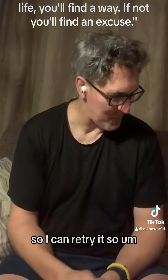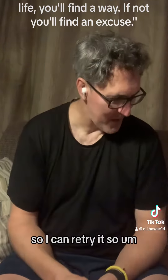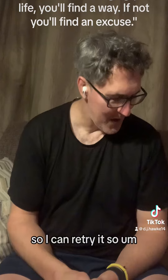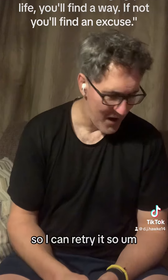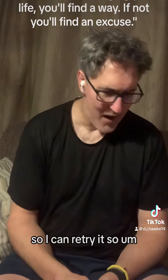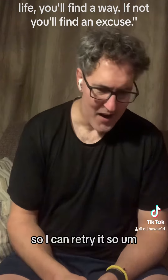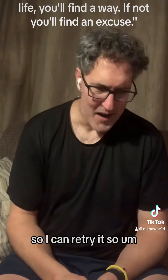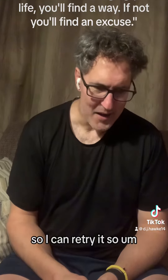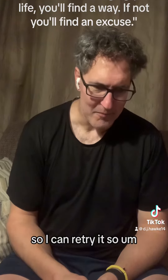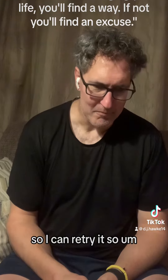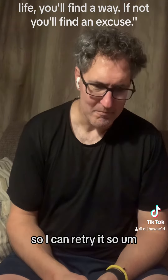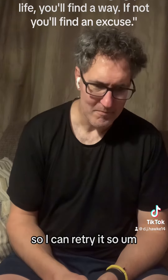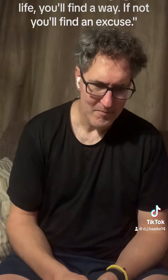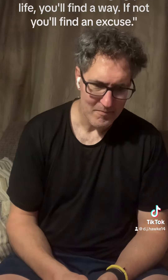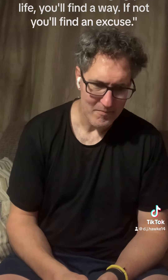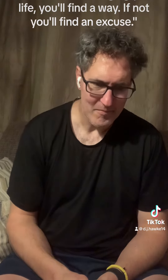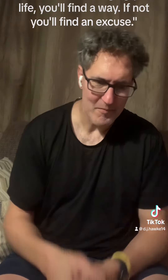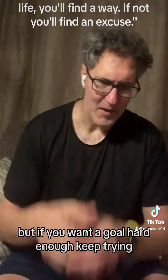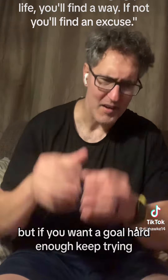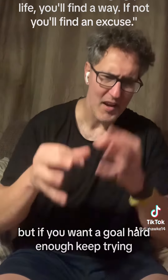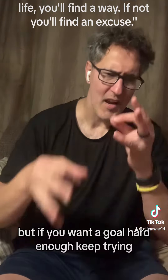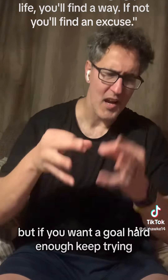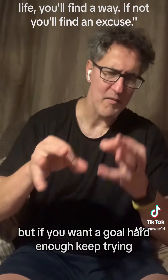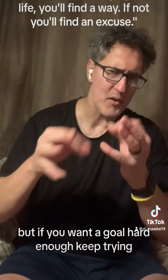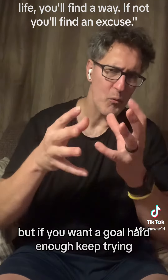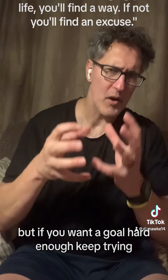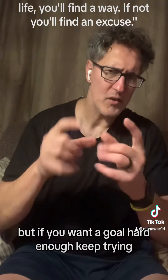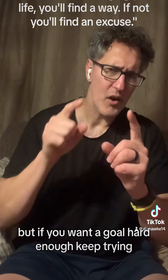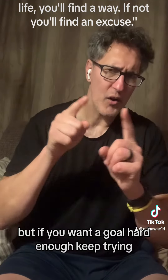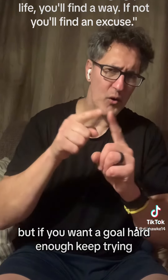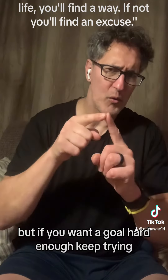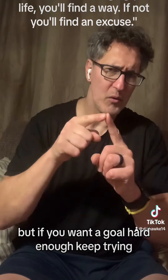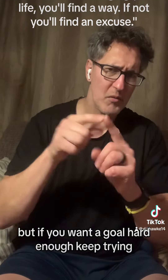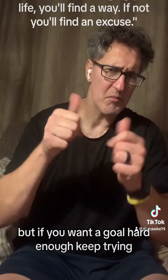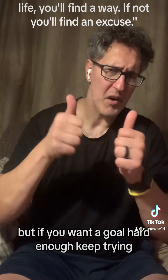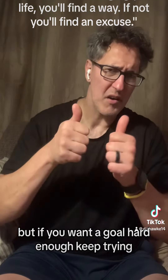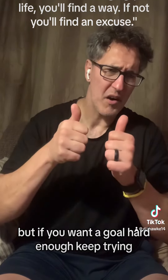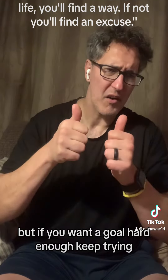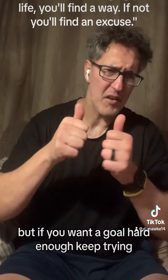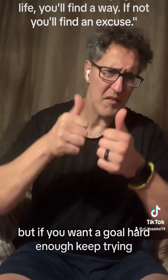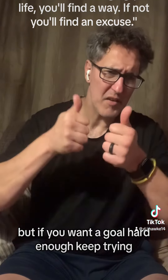but if you want a goal hard enough,